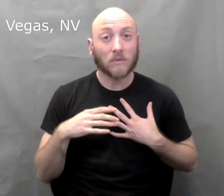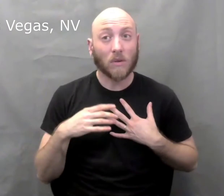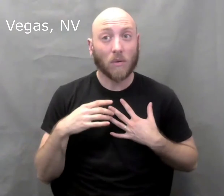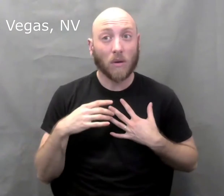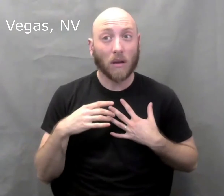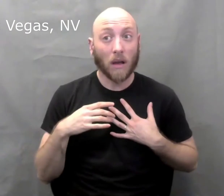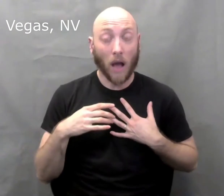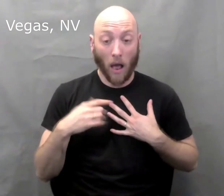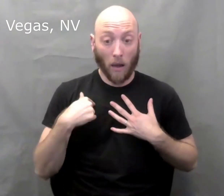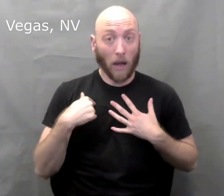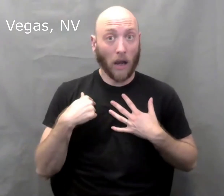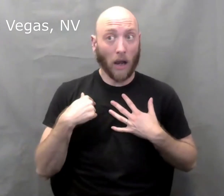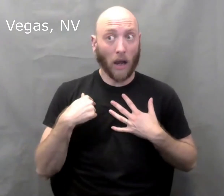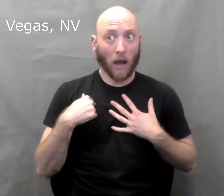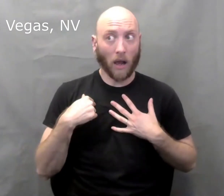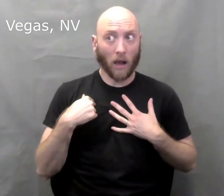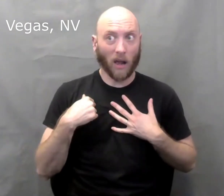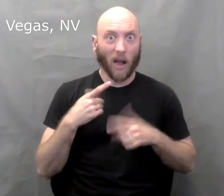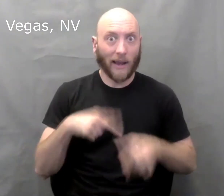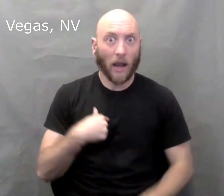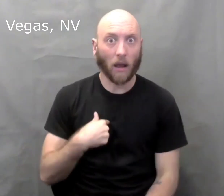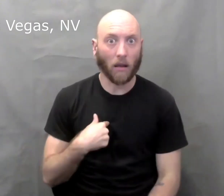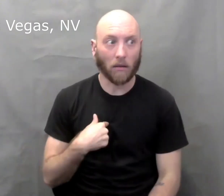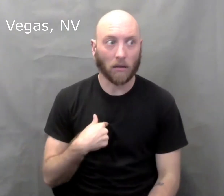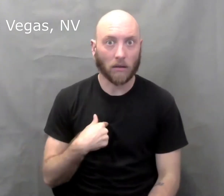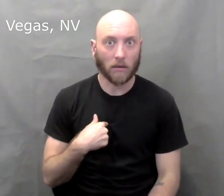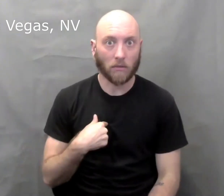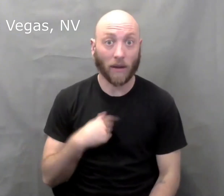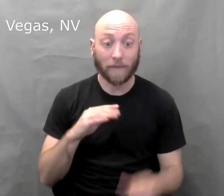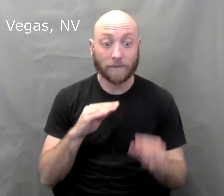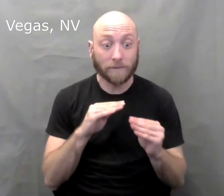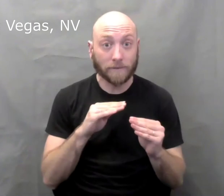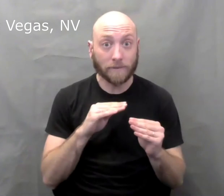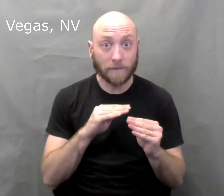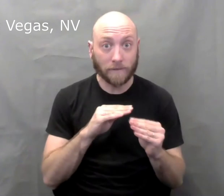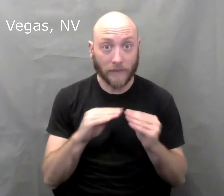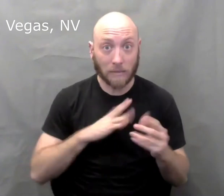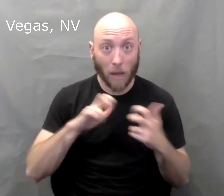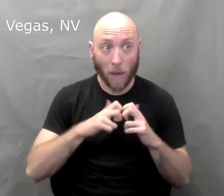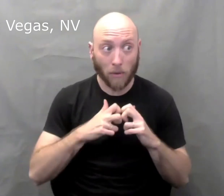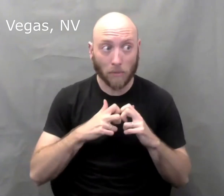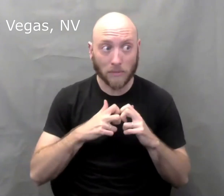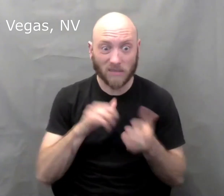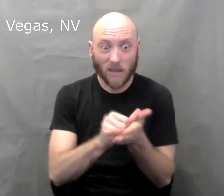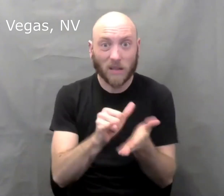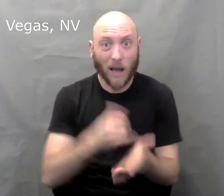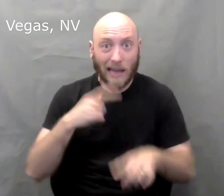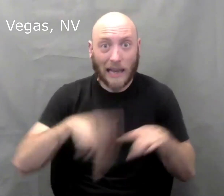that. I don't have the power to fix all of these problems. I didn't have the problem to walk away from alcohol. That was